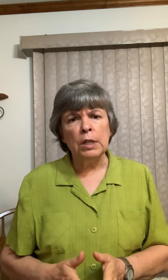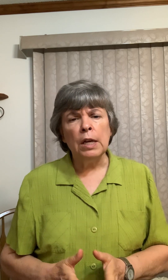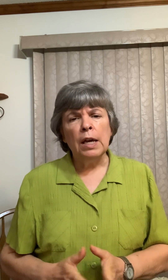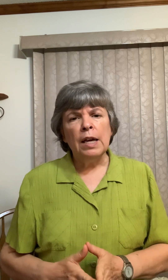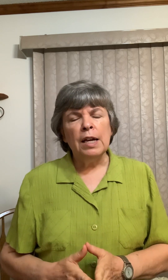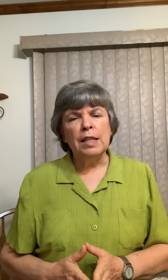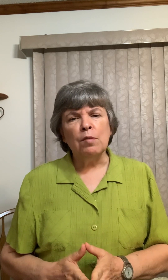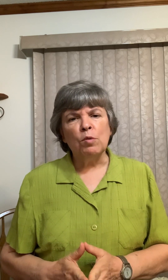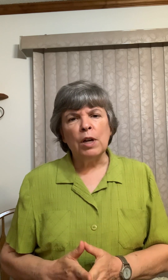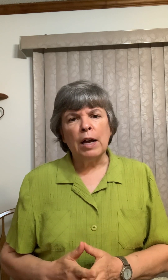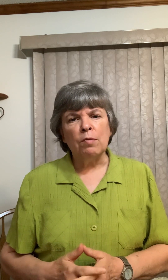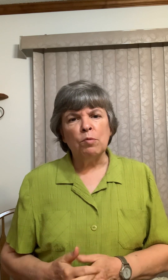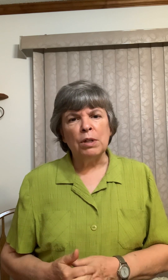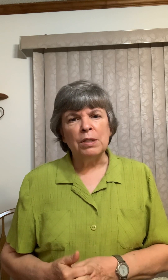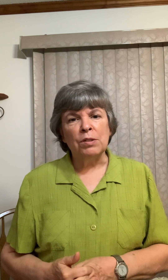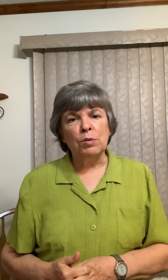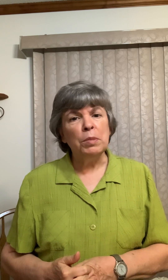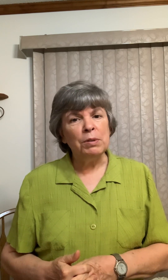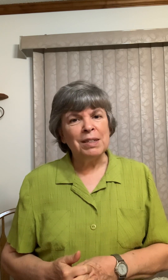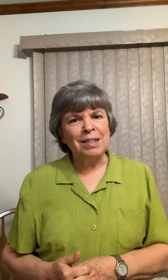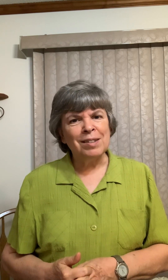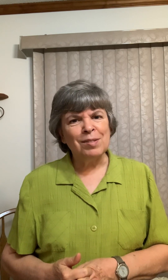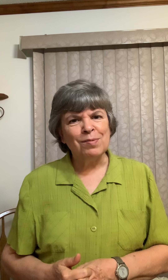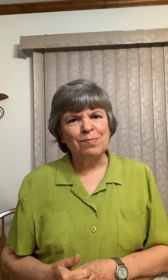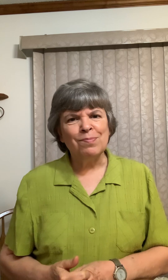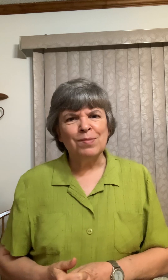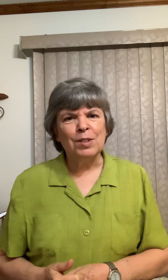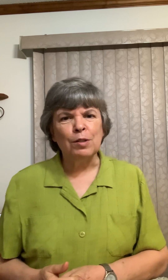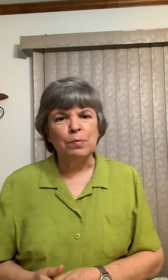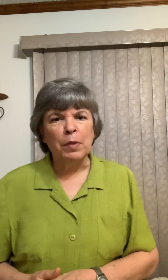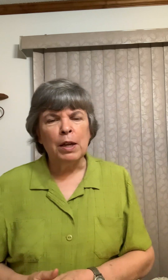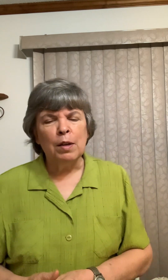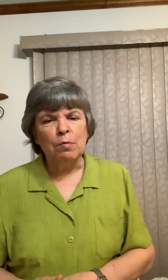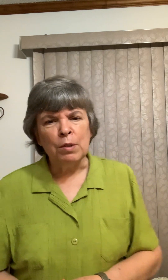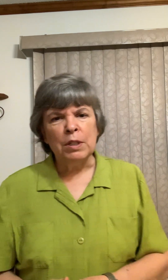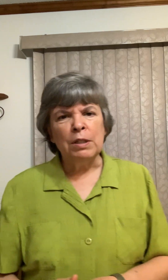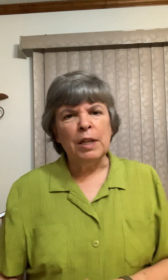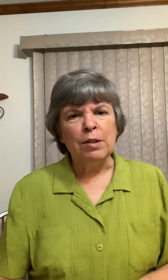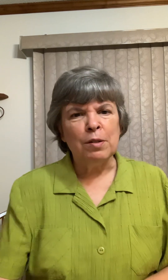and then we'll have one to music. So we'll see you later.